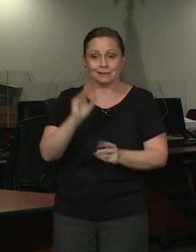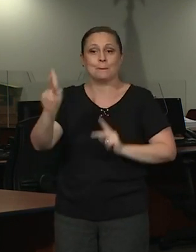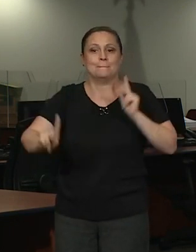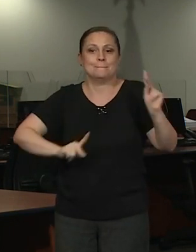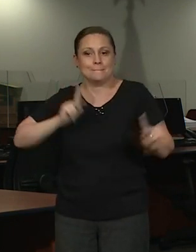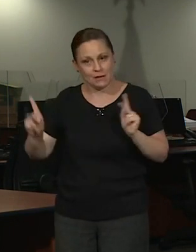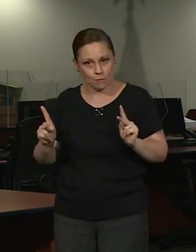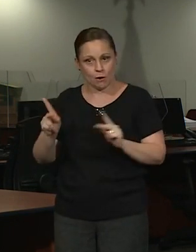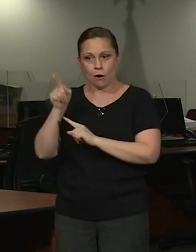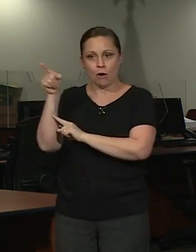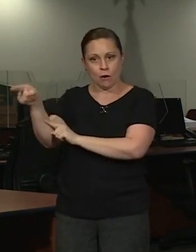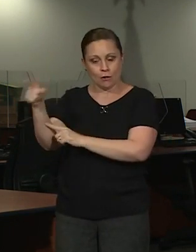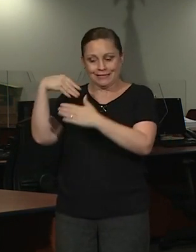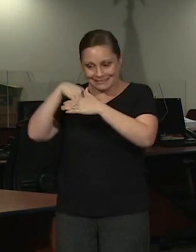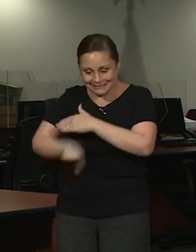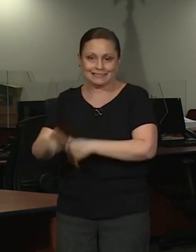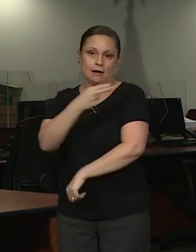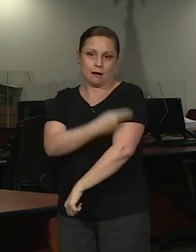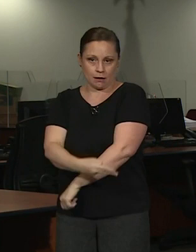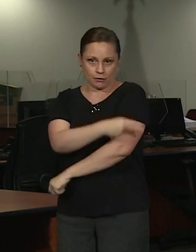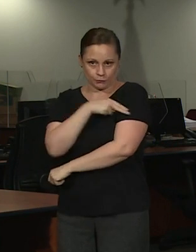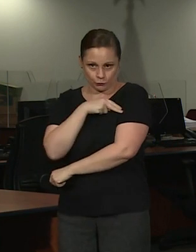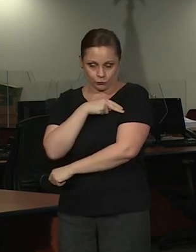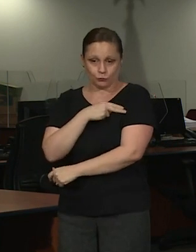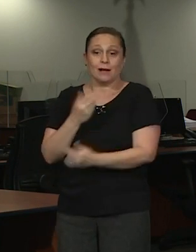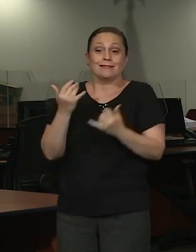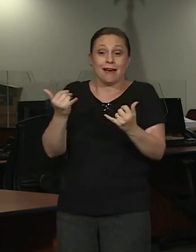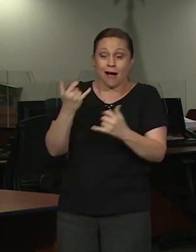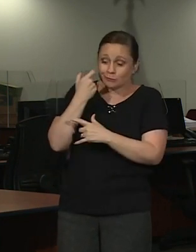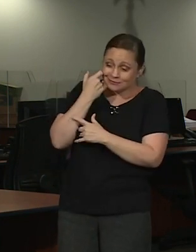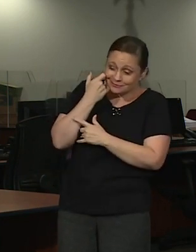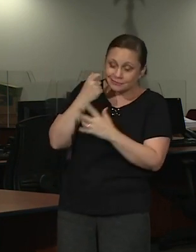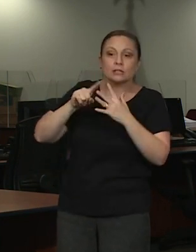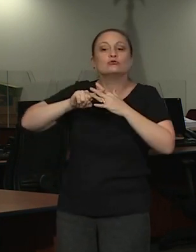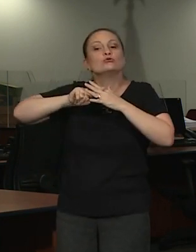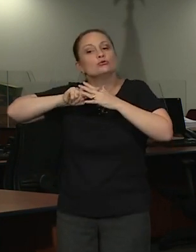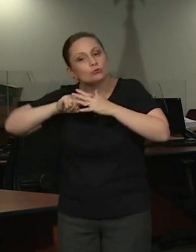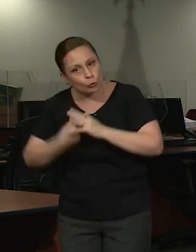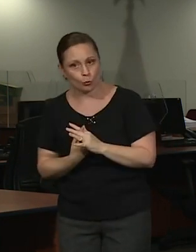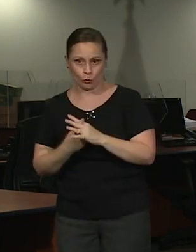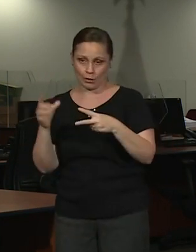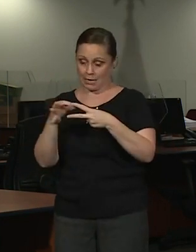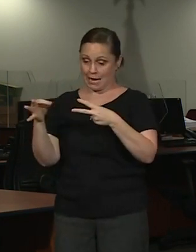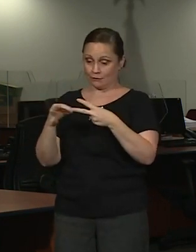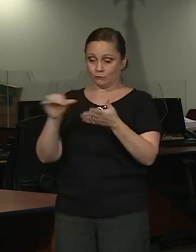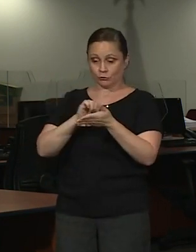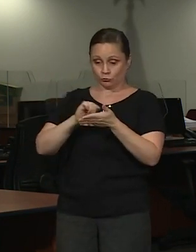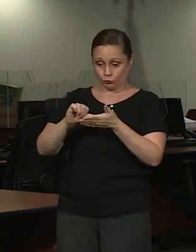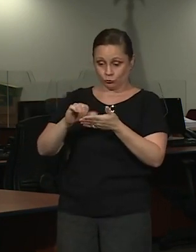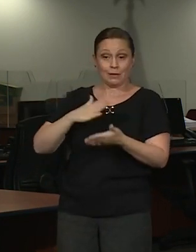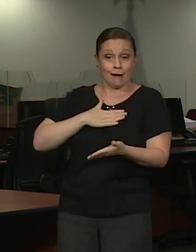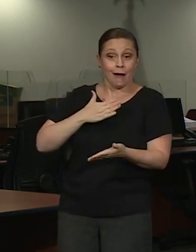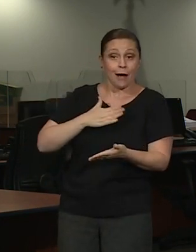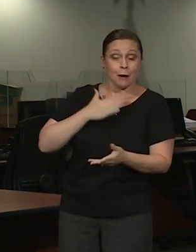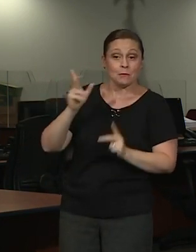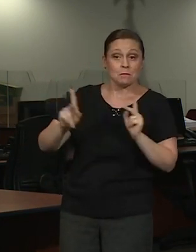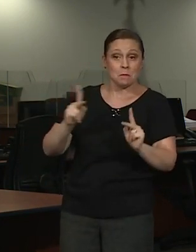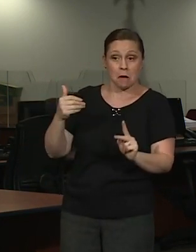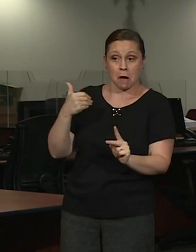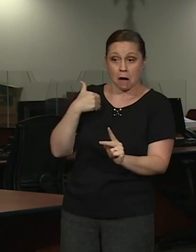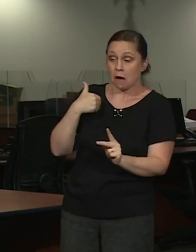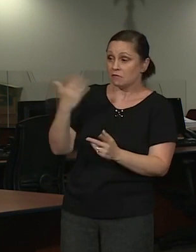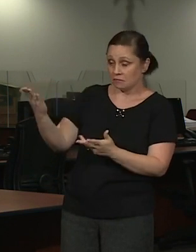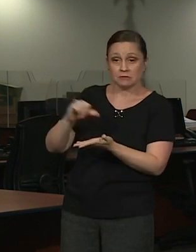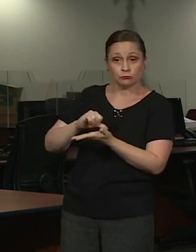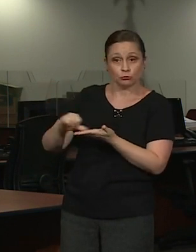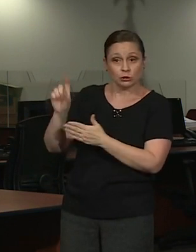they have started having those elective surgeries, and that's good because people are getting treated, but also we need to be sure